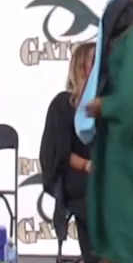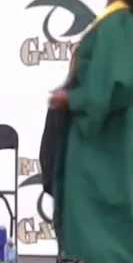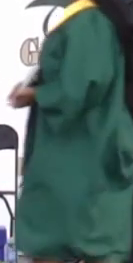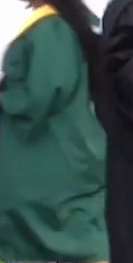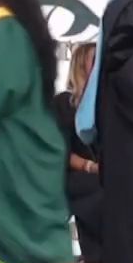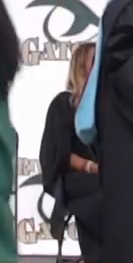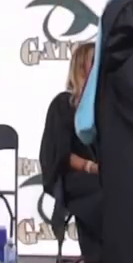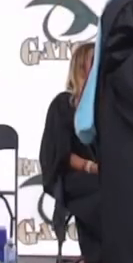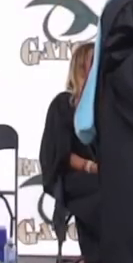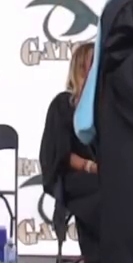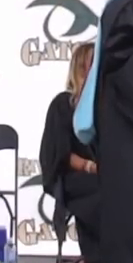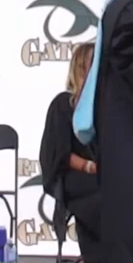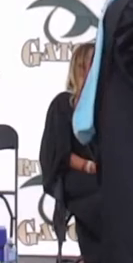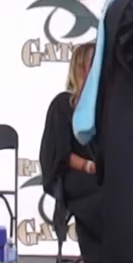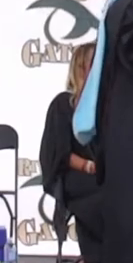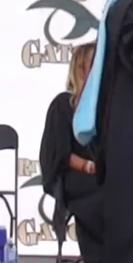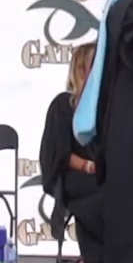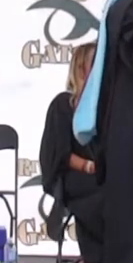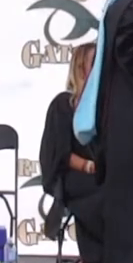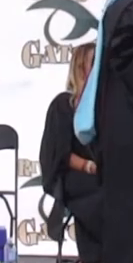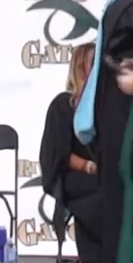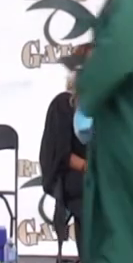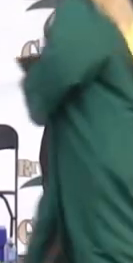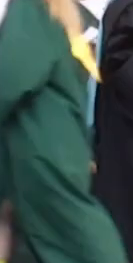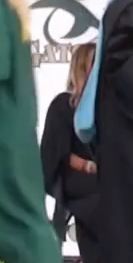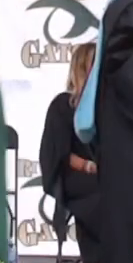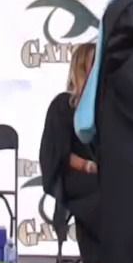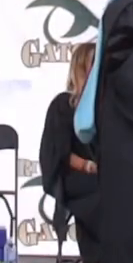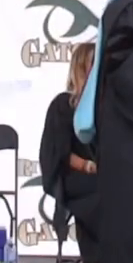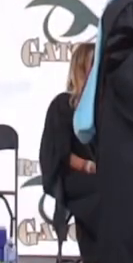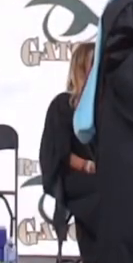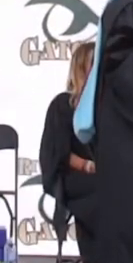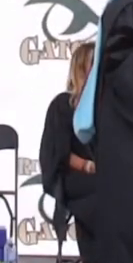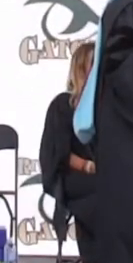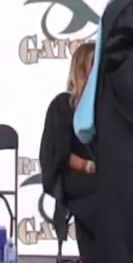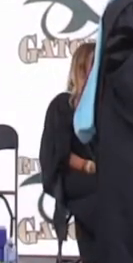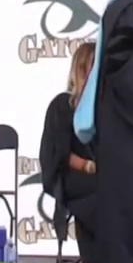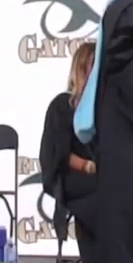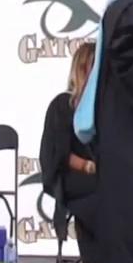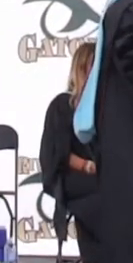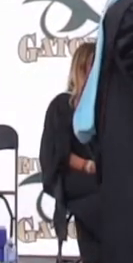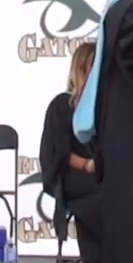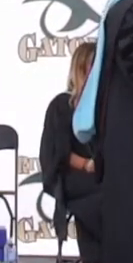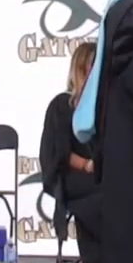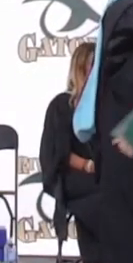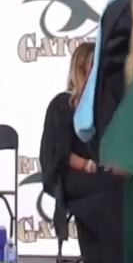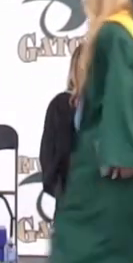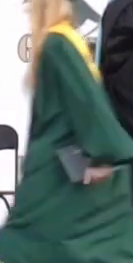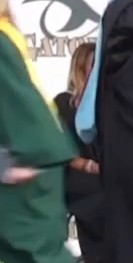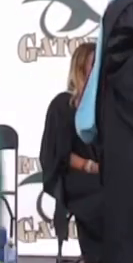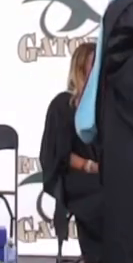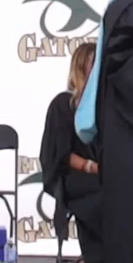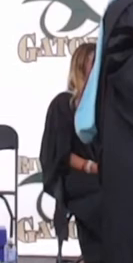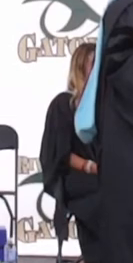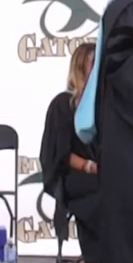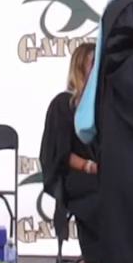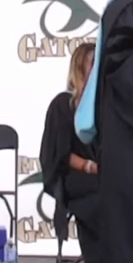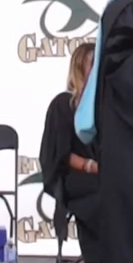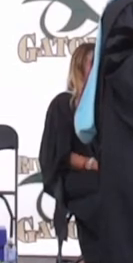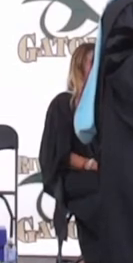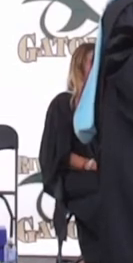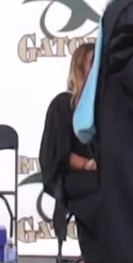Mary Catherine Arita Mazel. Dylan Lang Schaffler. Mira Christine